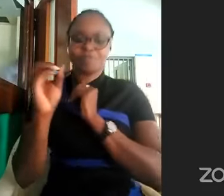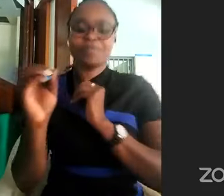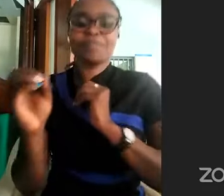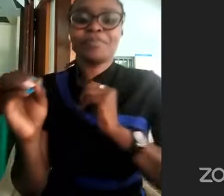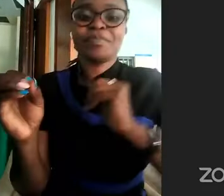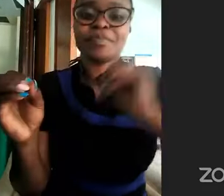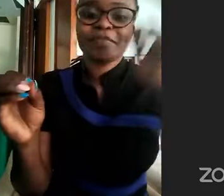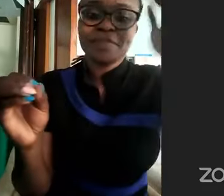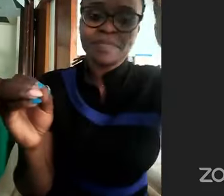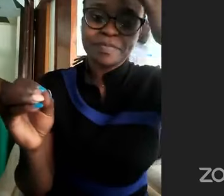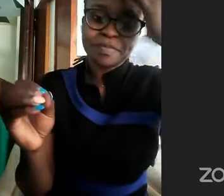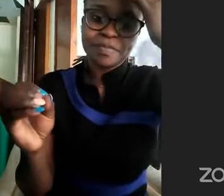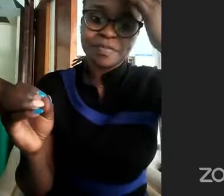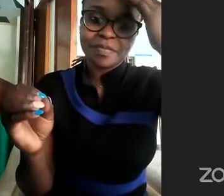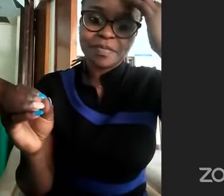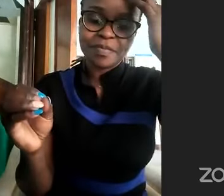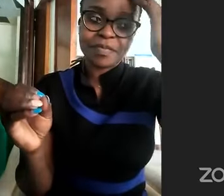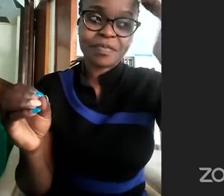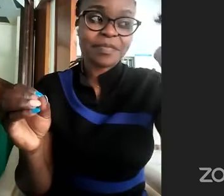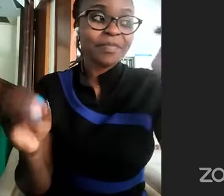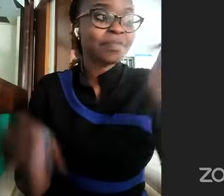Are you people getting me? We are getting you.